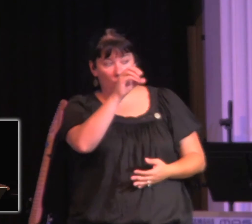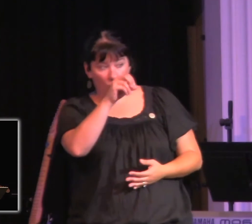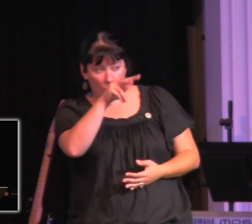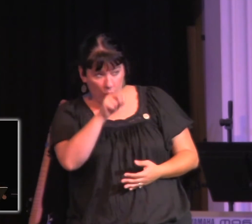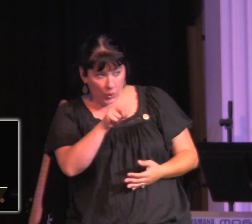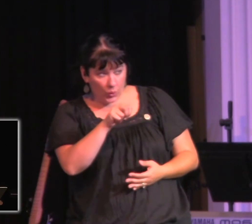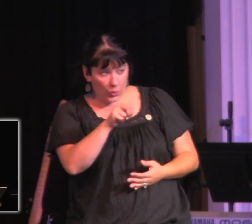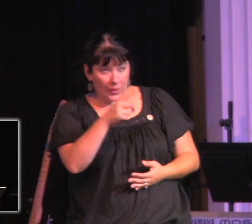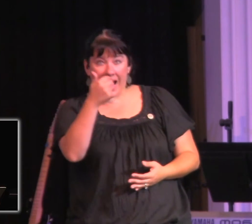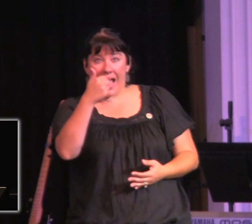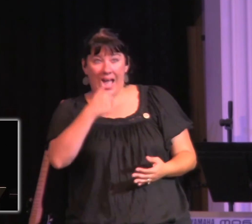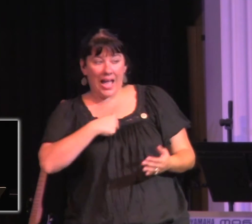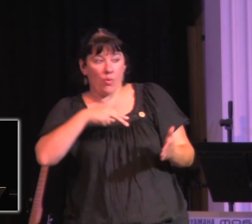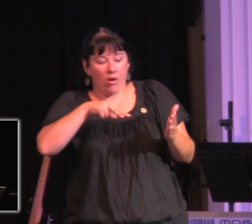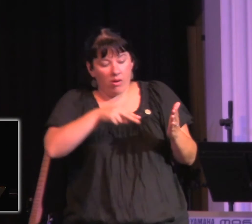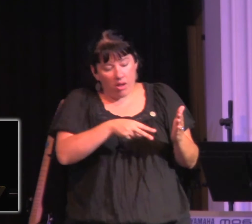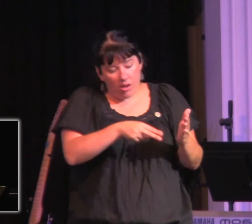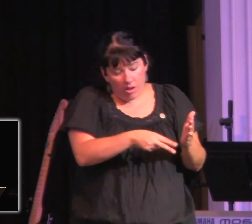And